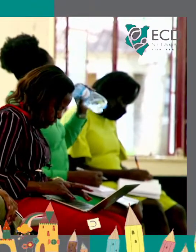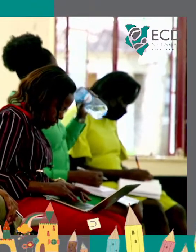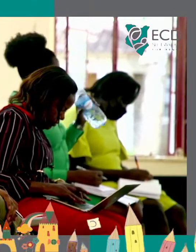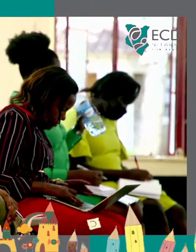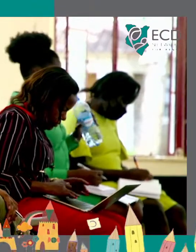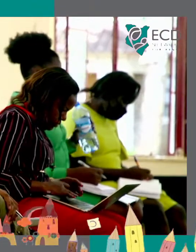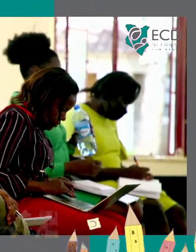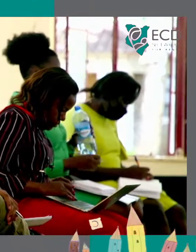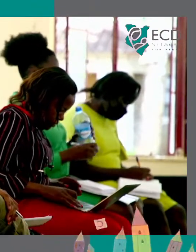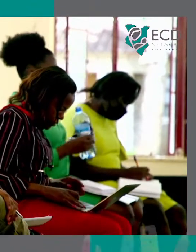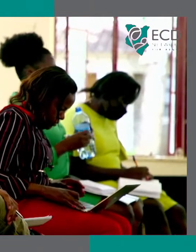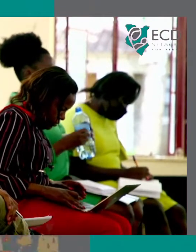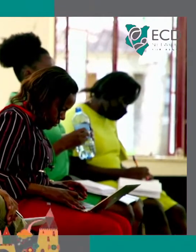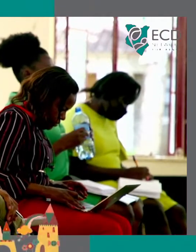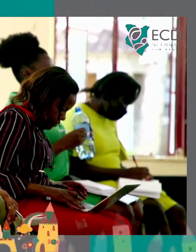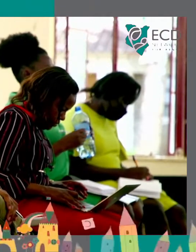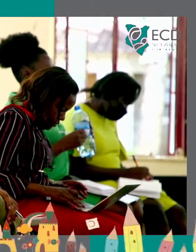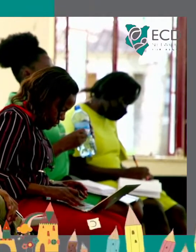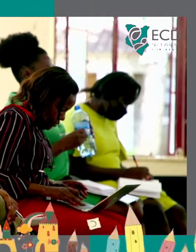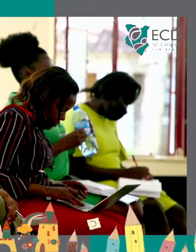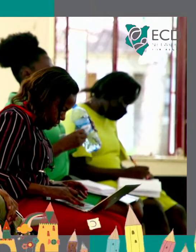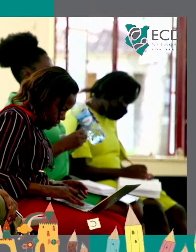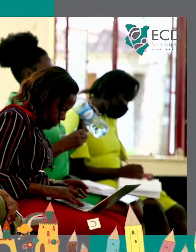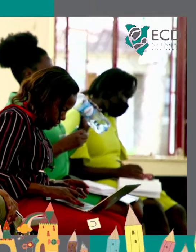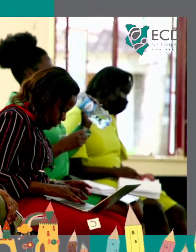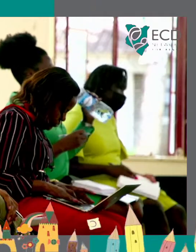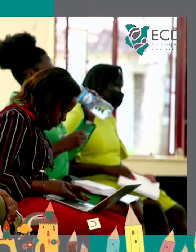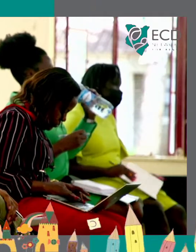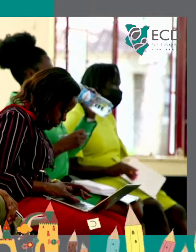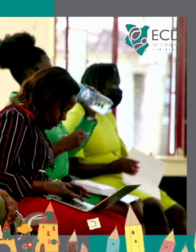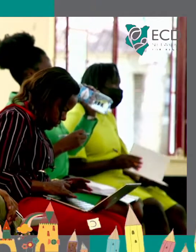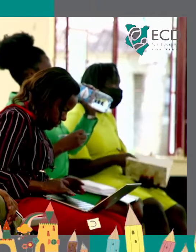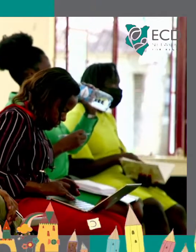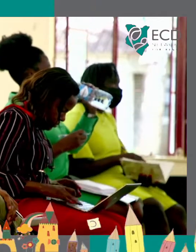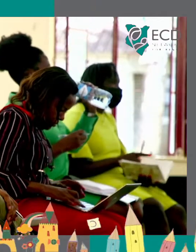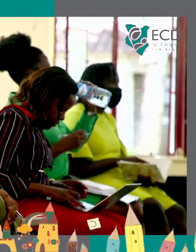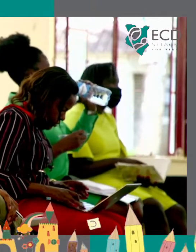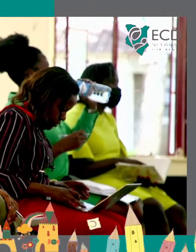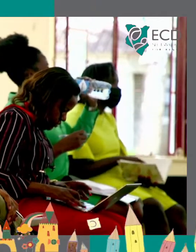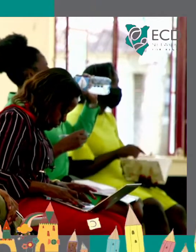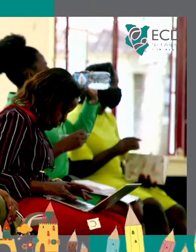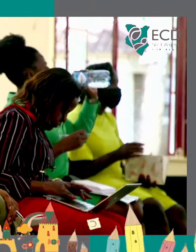pandemic. So at both ministry and at partner level, we had